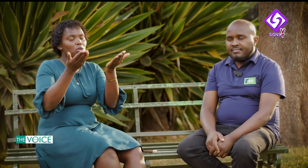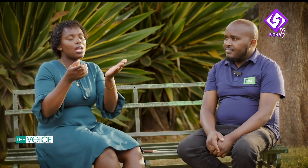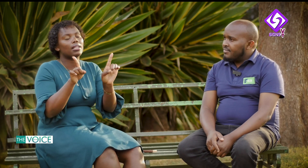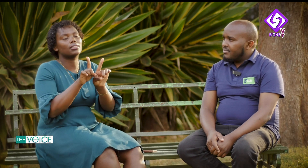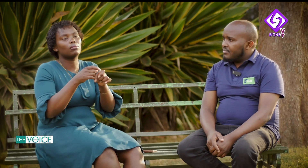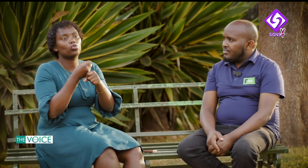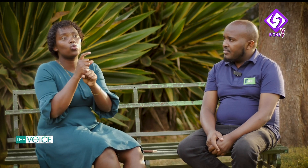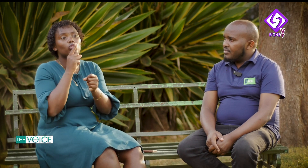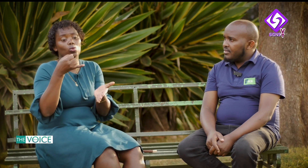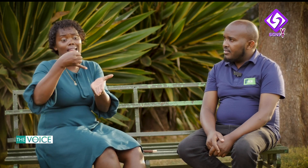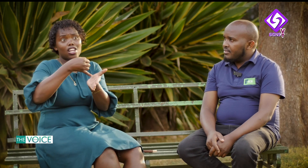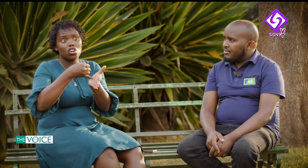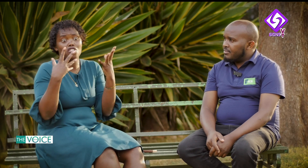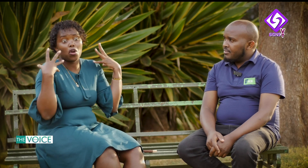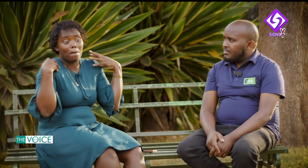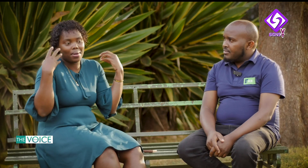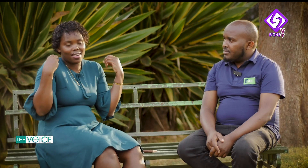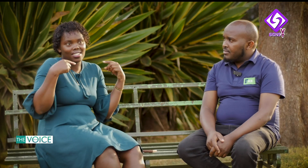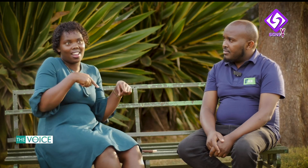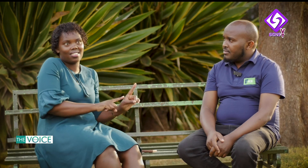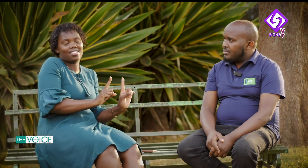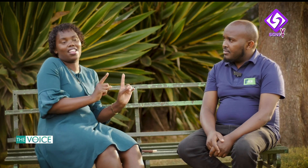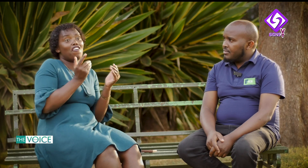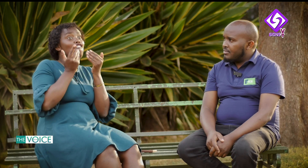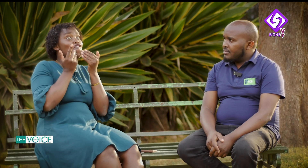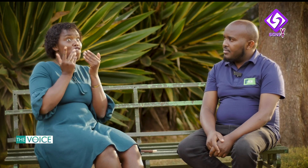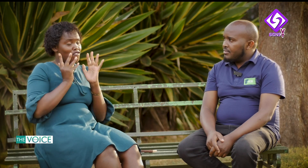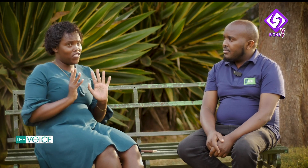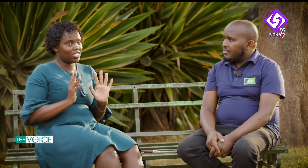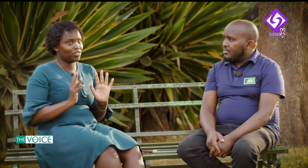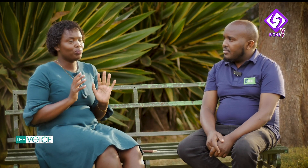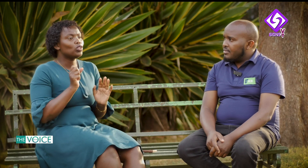means you can promote inclusion.